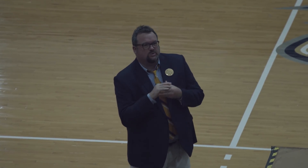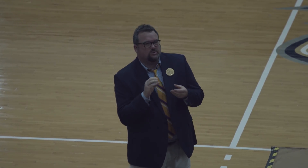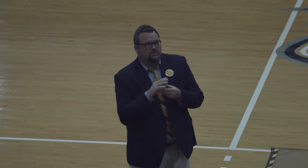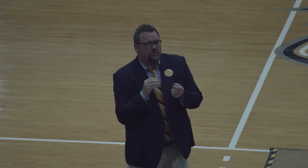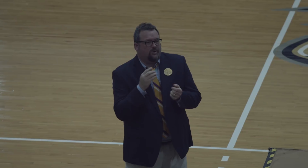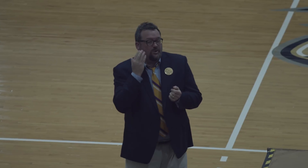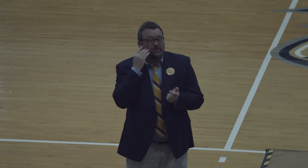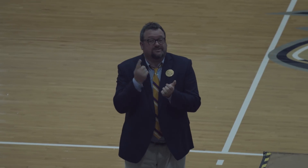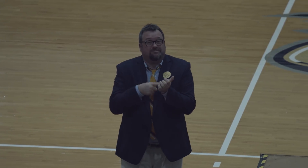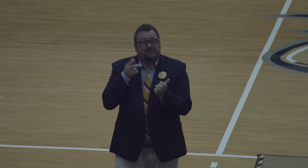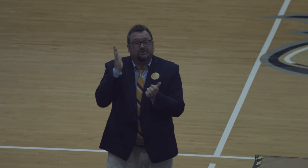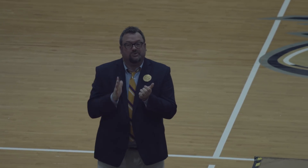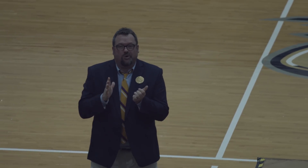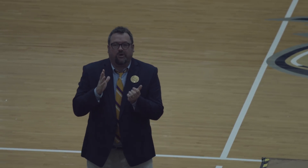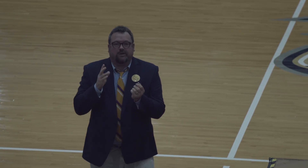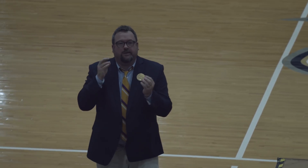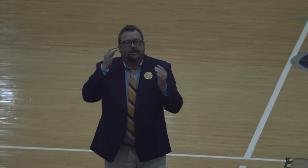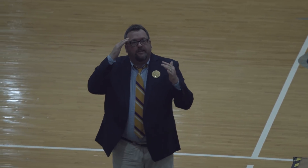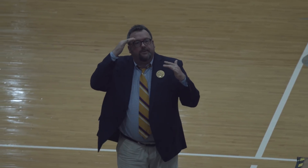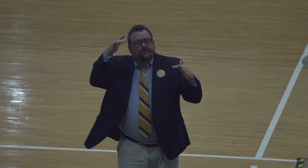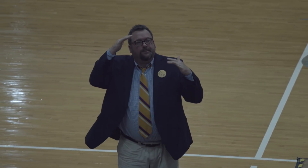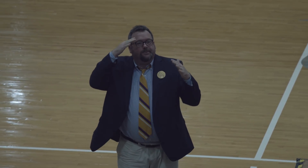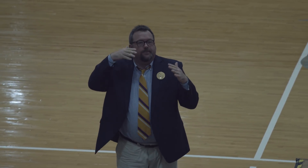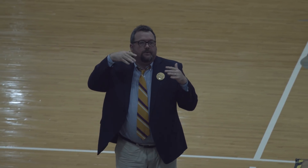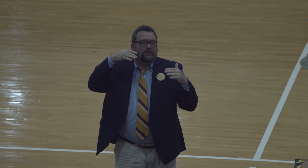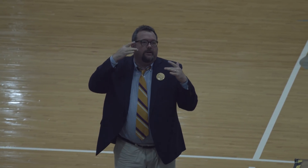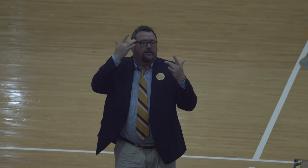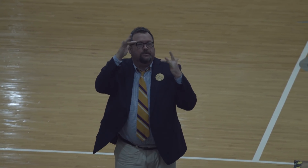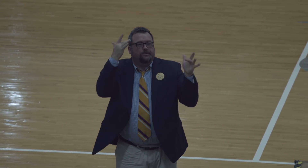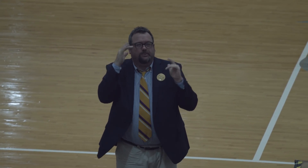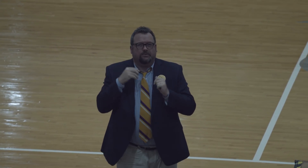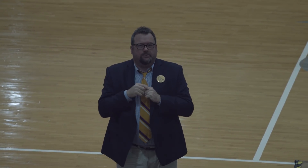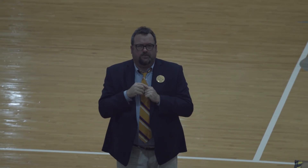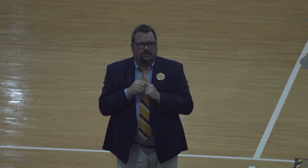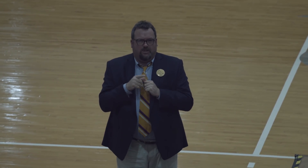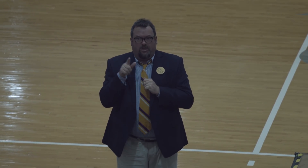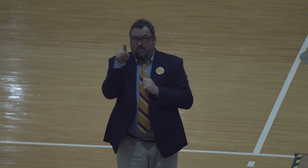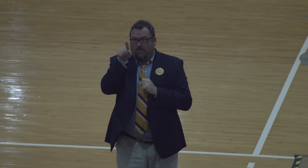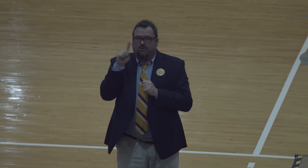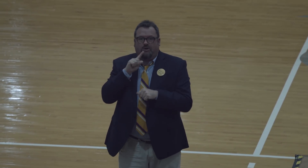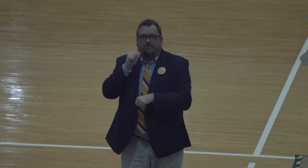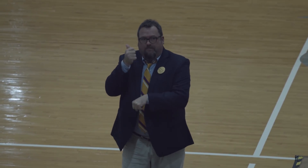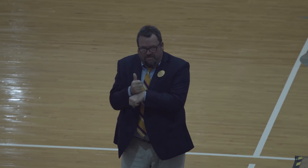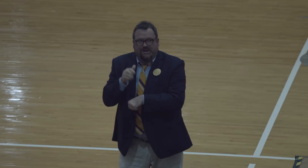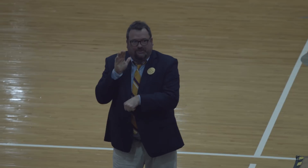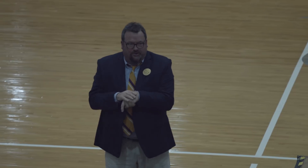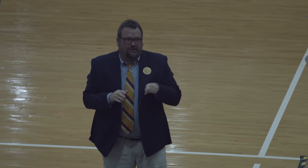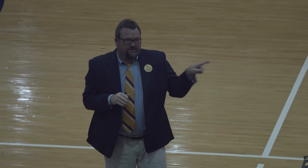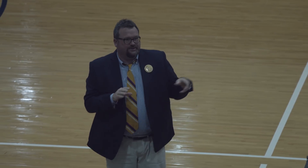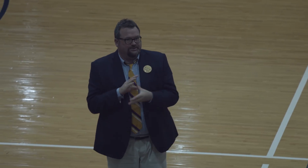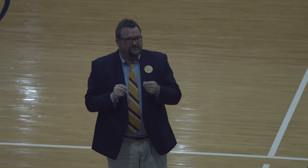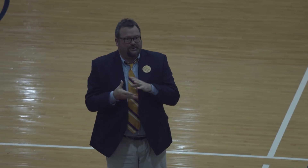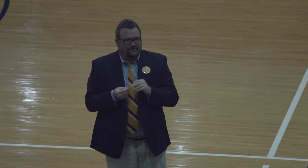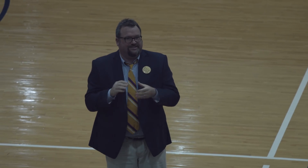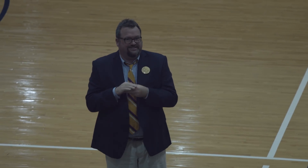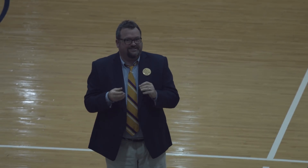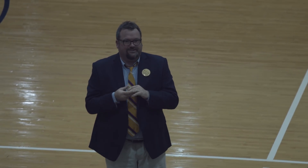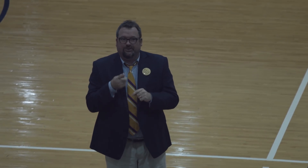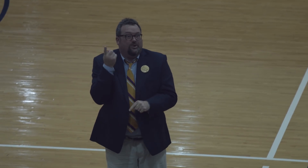so struck by the richness and the quality of the stories. It is one thing to intellectualize a movement, but all of